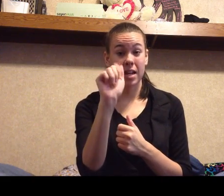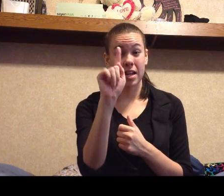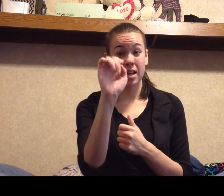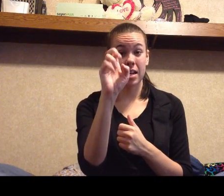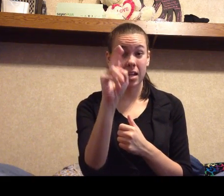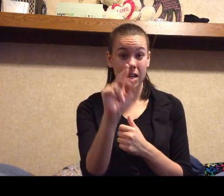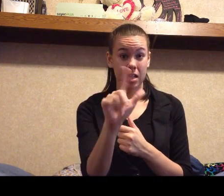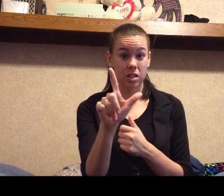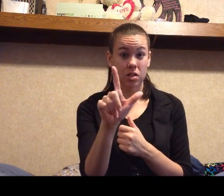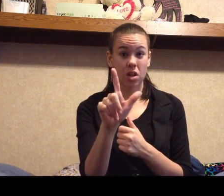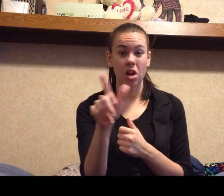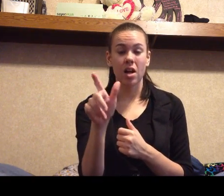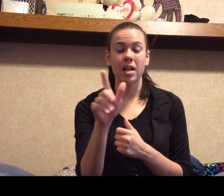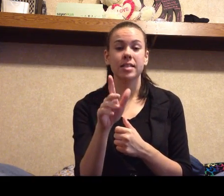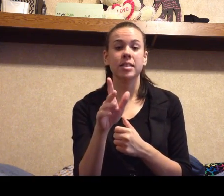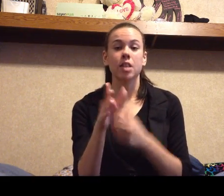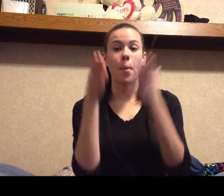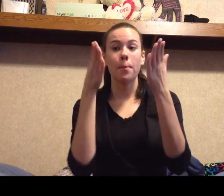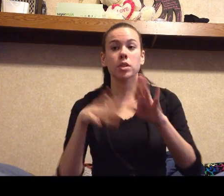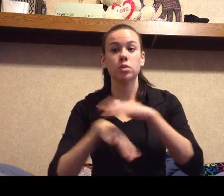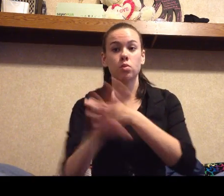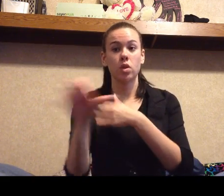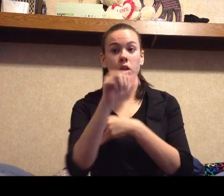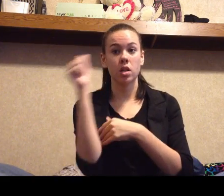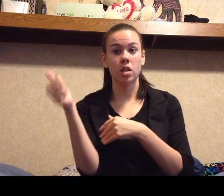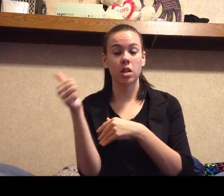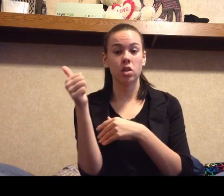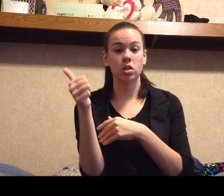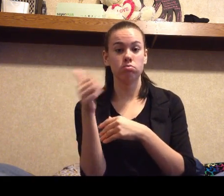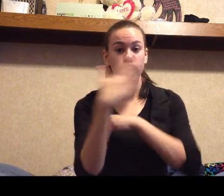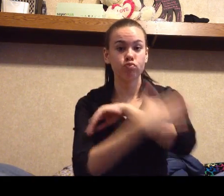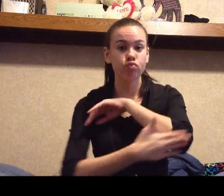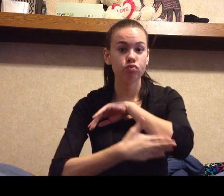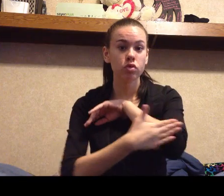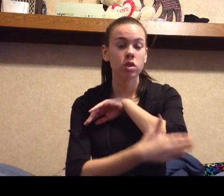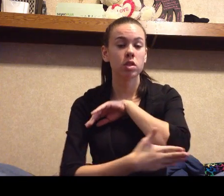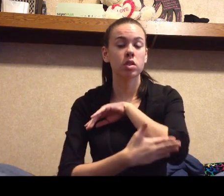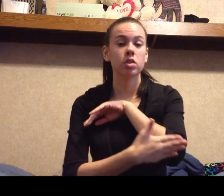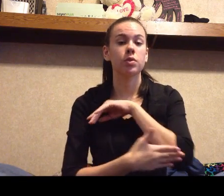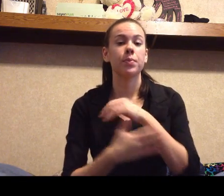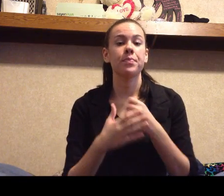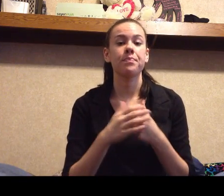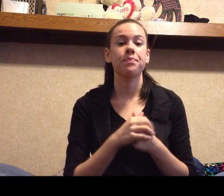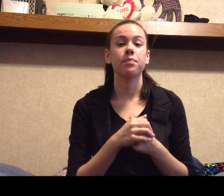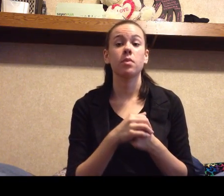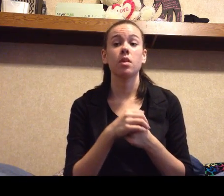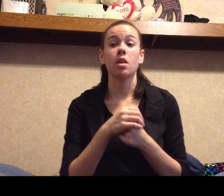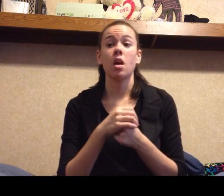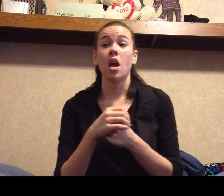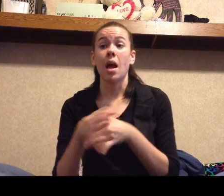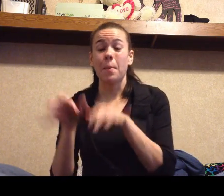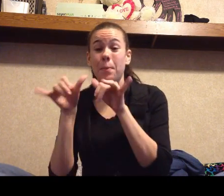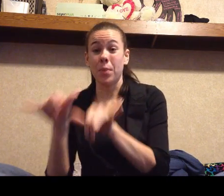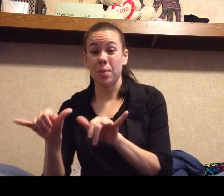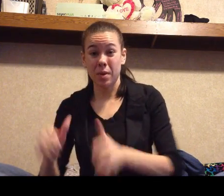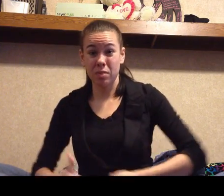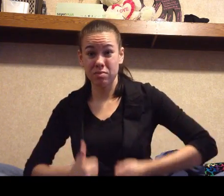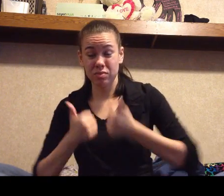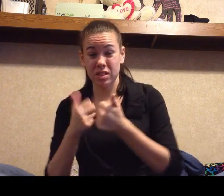aliens. A permanent resident alien is anyone who is not a U.S. citizen who has moved to this country and